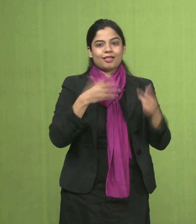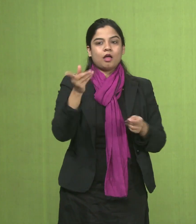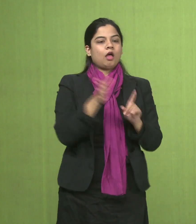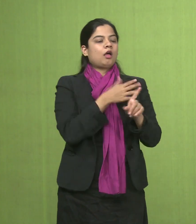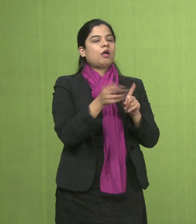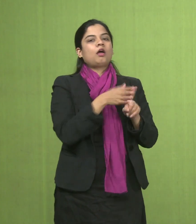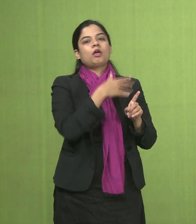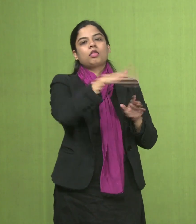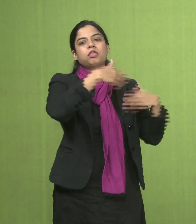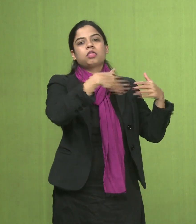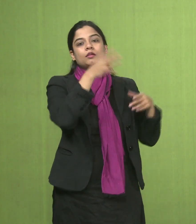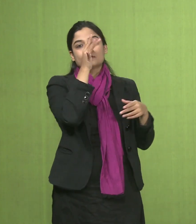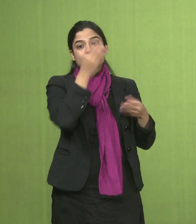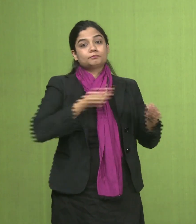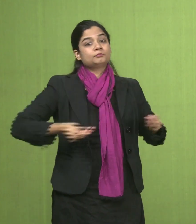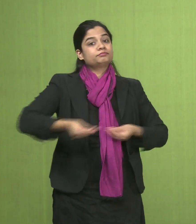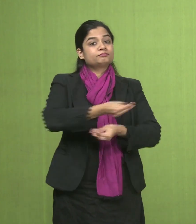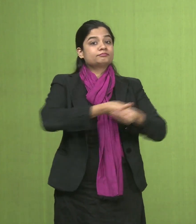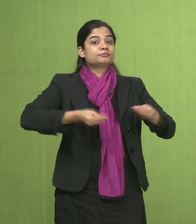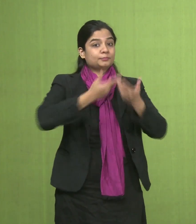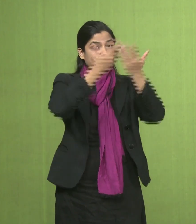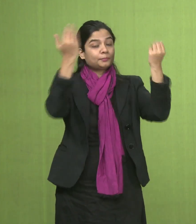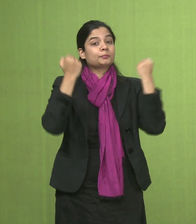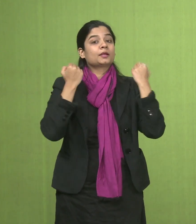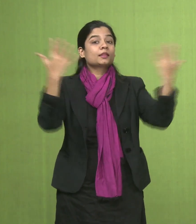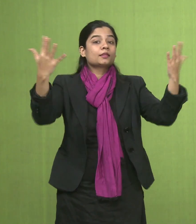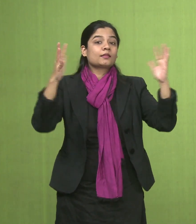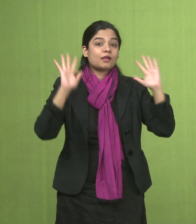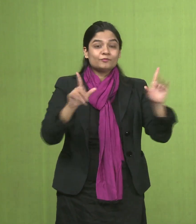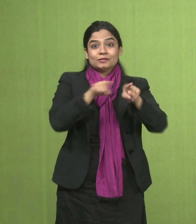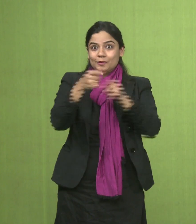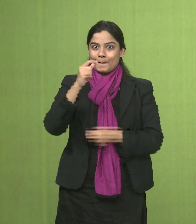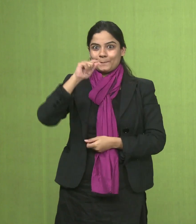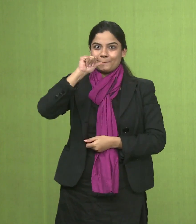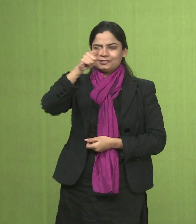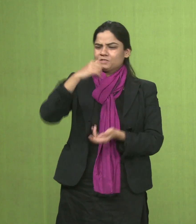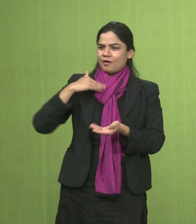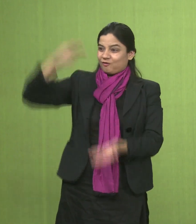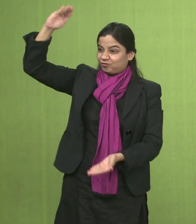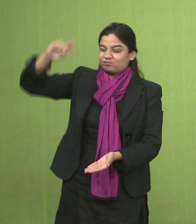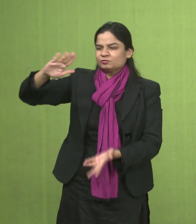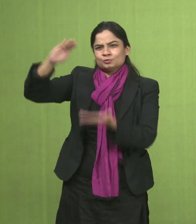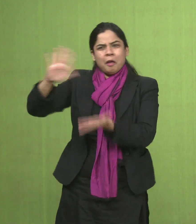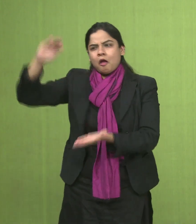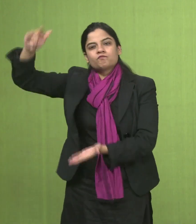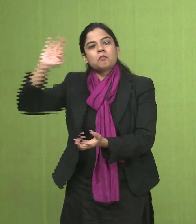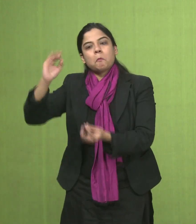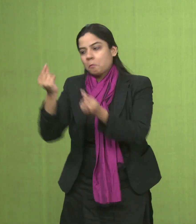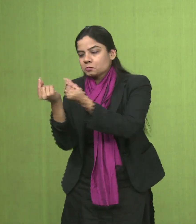any items that we want to buy, the cheaper ones. So shopkeeper guidance is there. For example, when we want to buy a small can